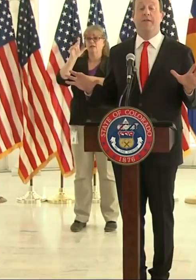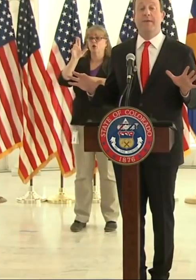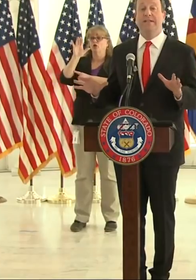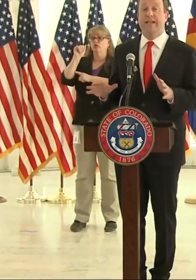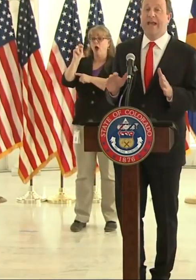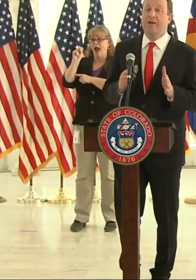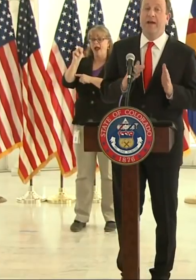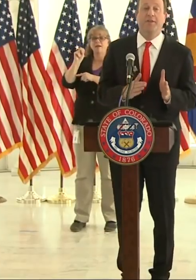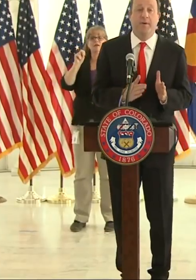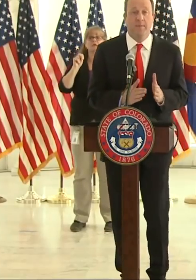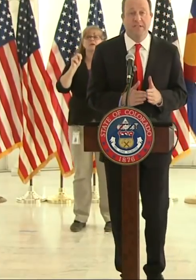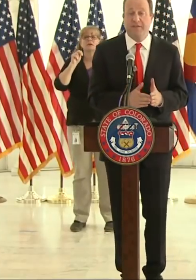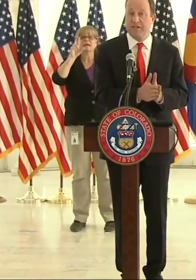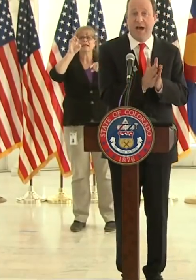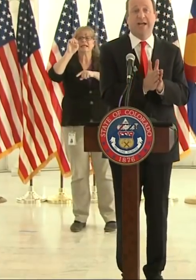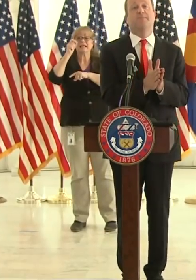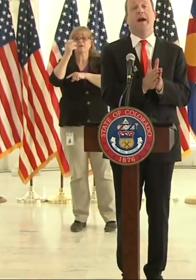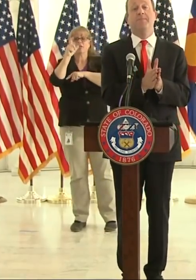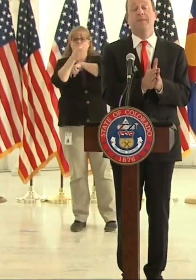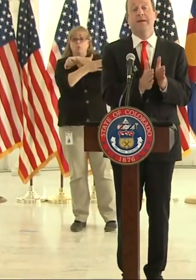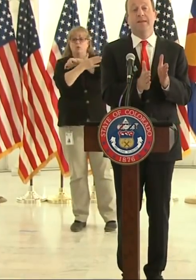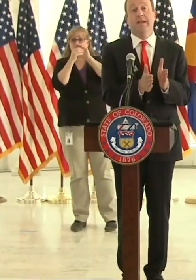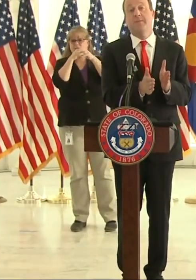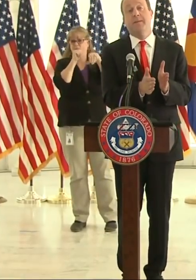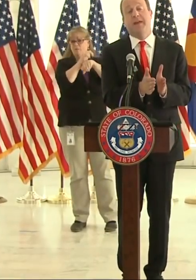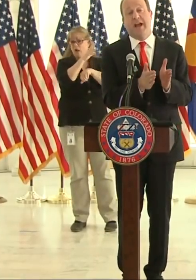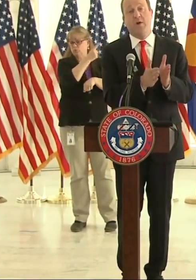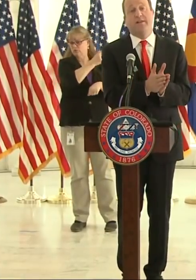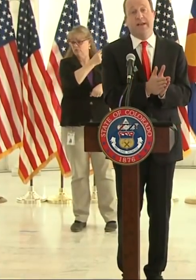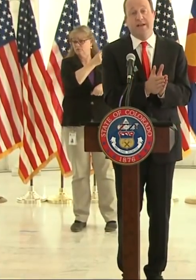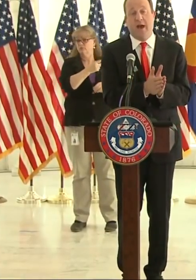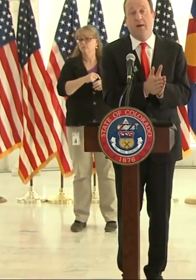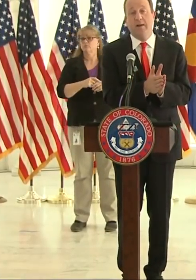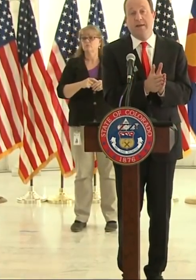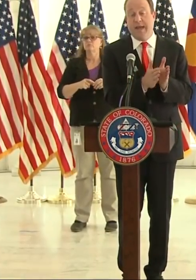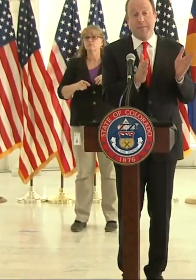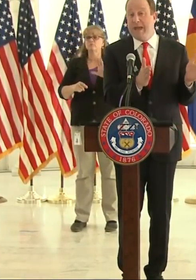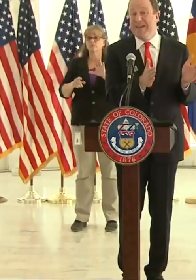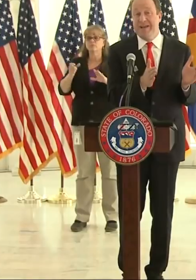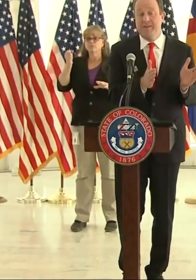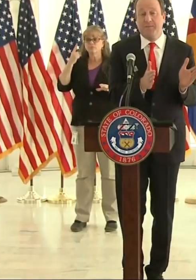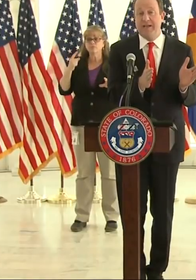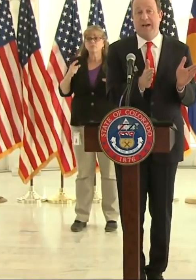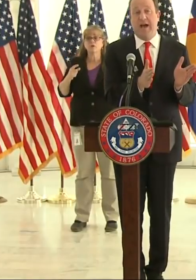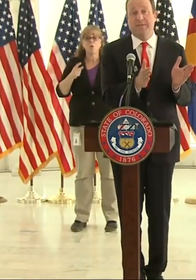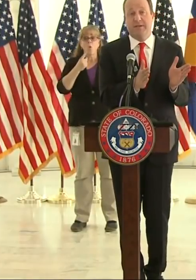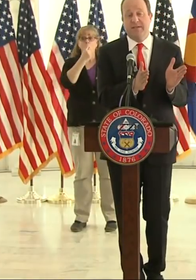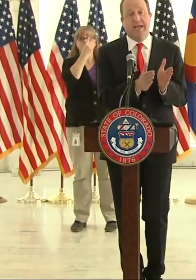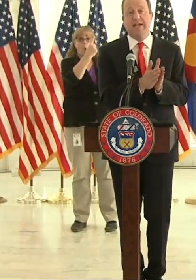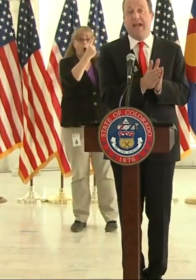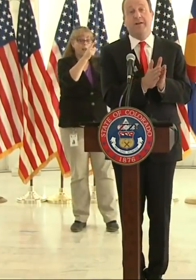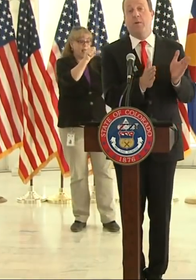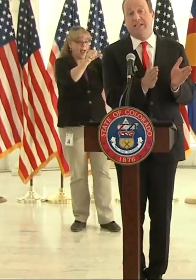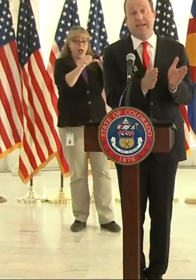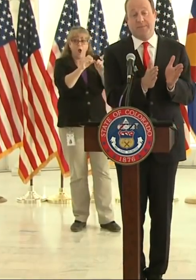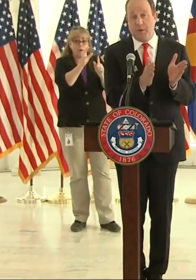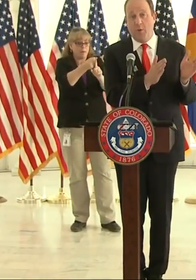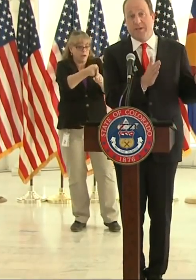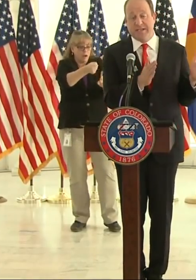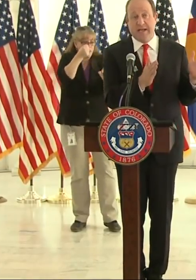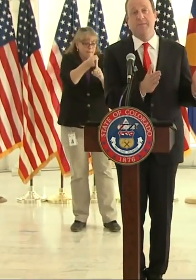the ball. That means that county health departments, if there's a hot spot, they need to be able to act quickly. Now, that may mean, at times, taking